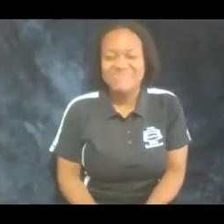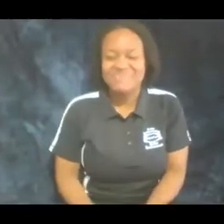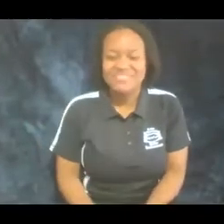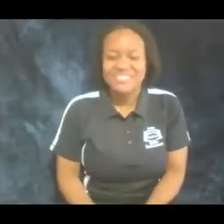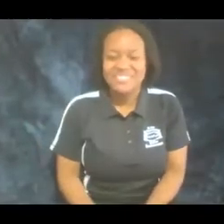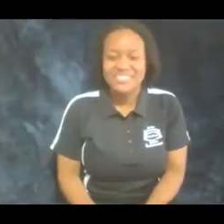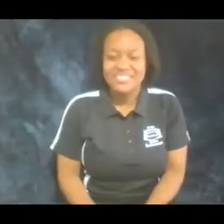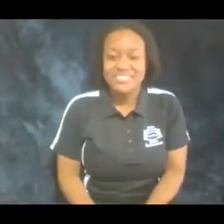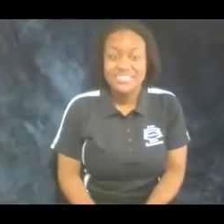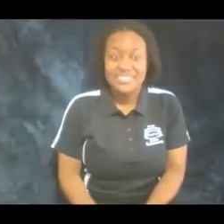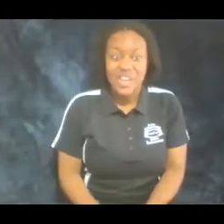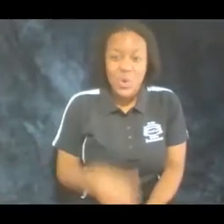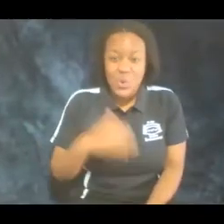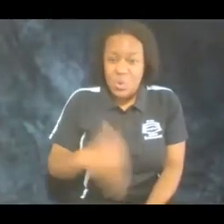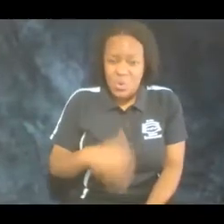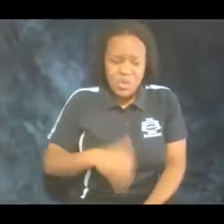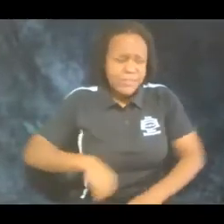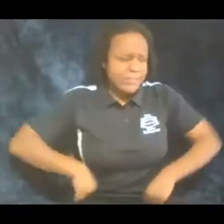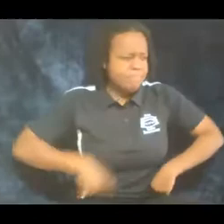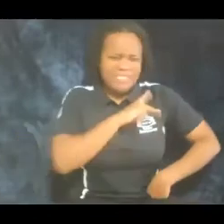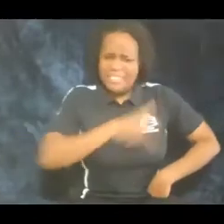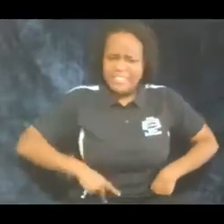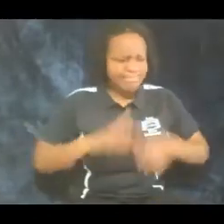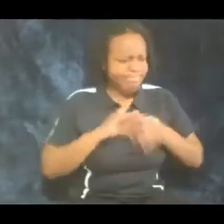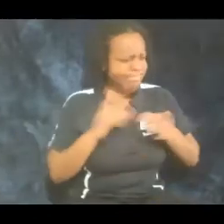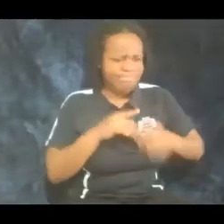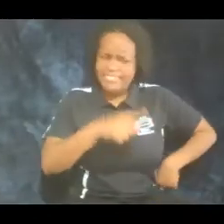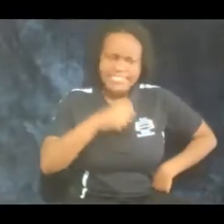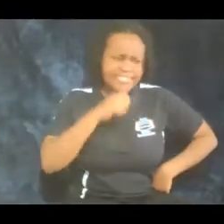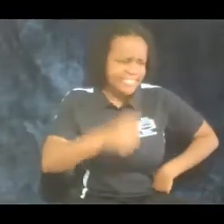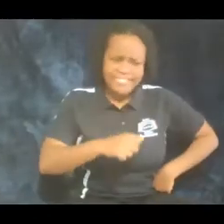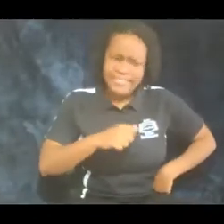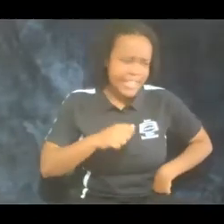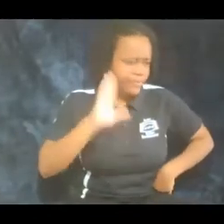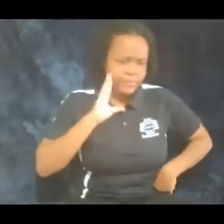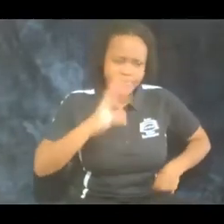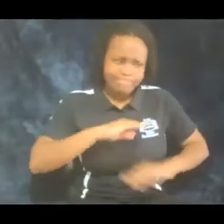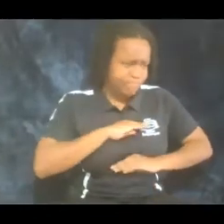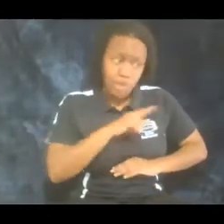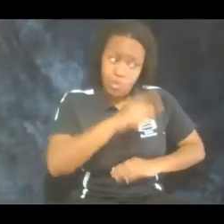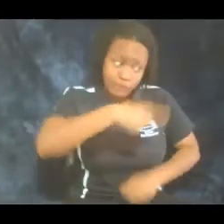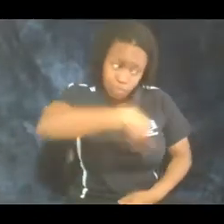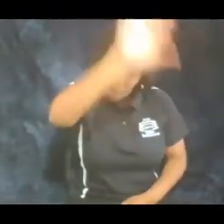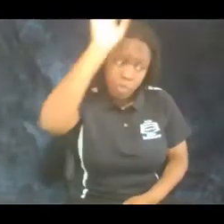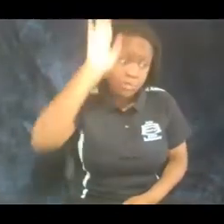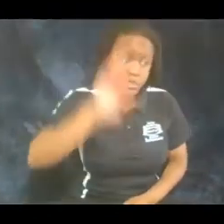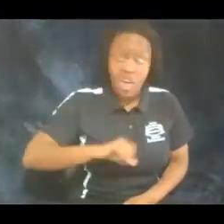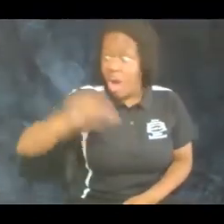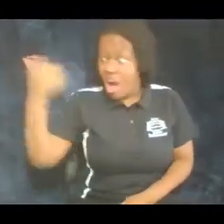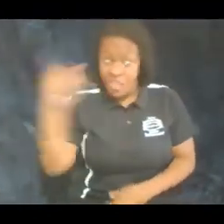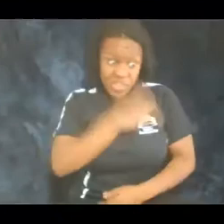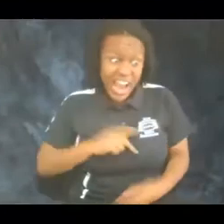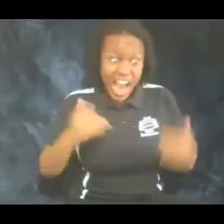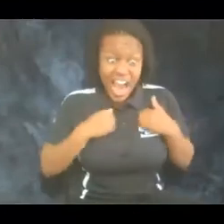"This simply won't do," said the king. "You'll have to go. All the other kings have fire-breathing dragons, while